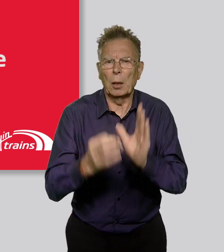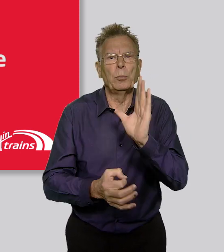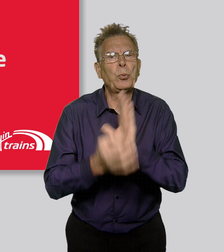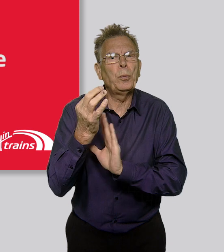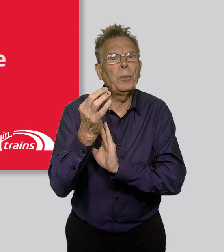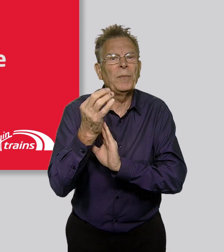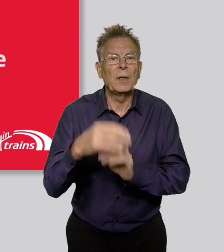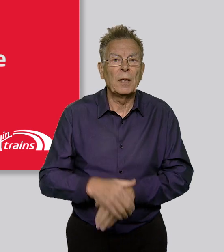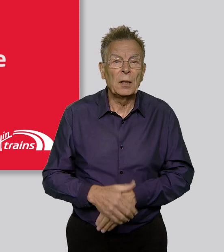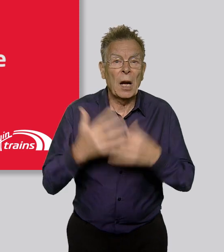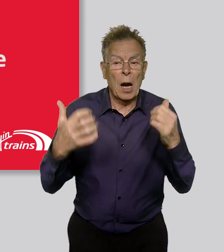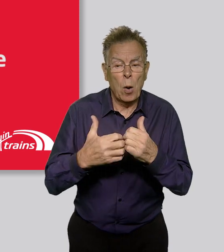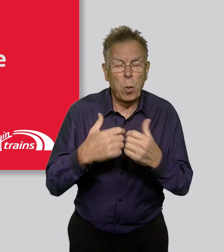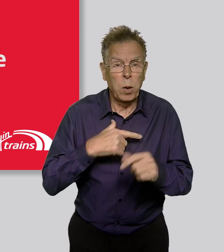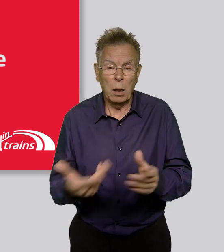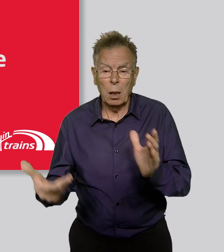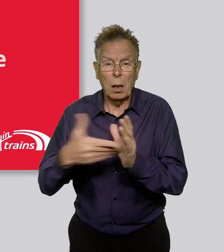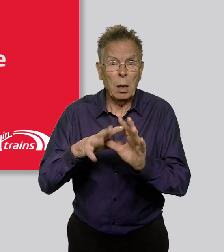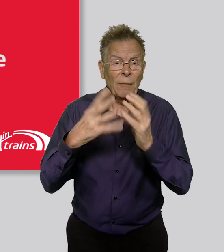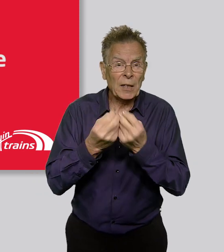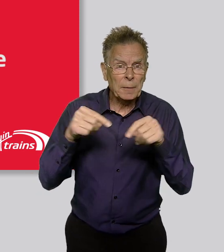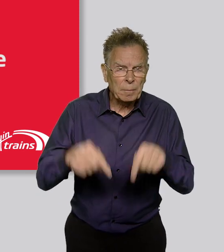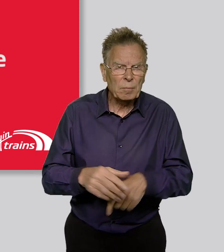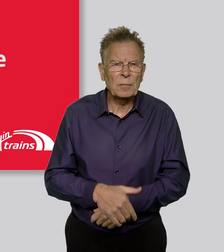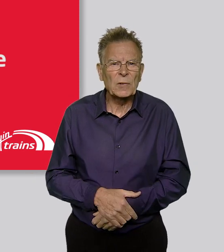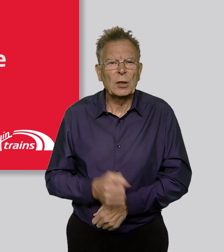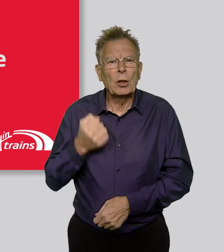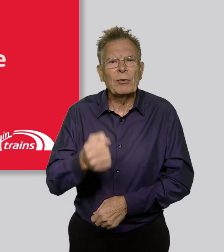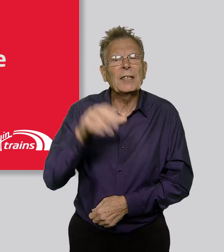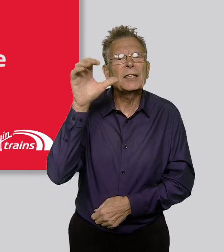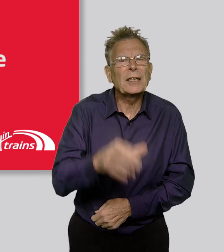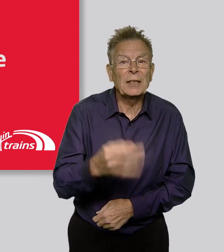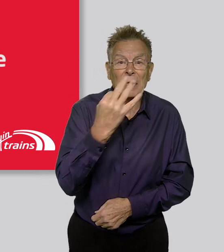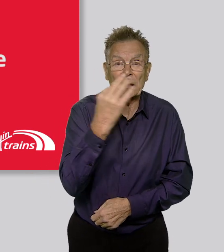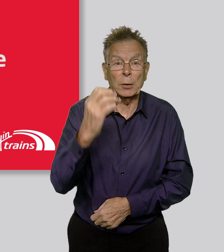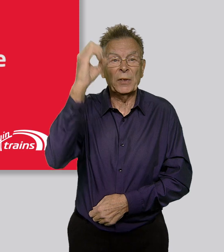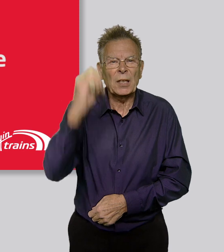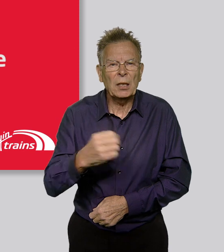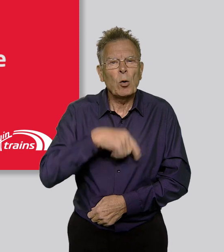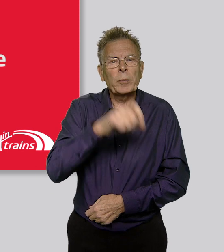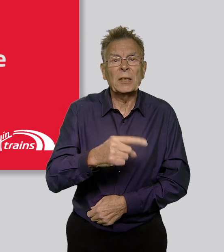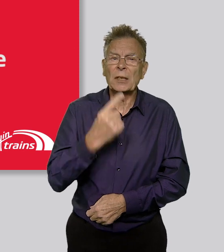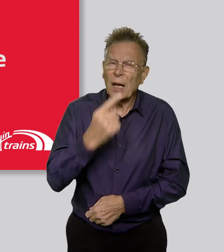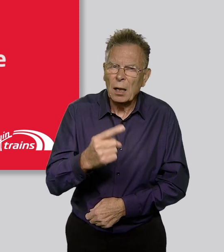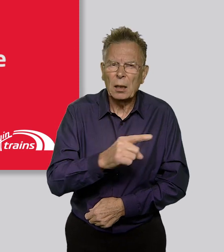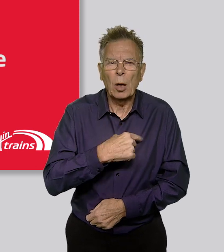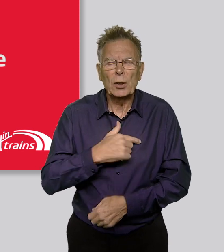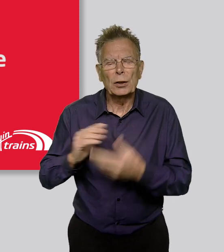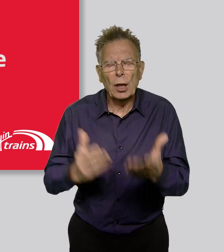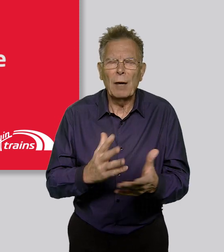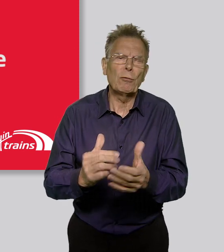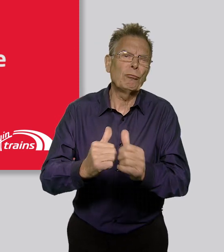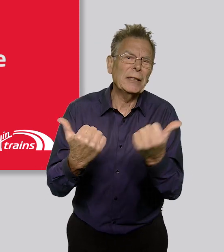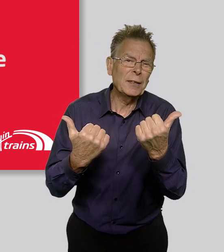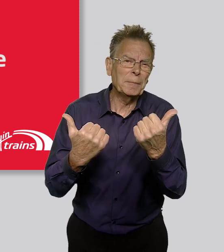can always improve. Here's how we stack up. At the station, 88% of customers rated